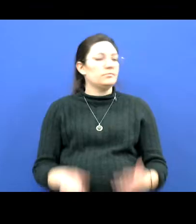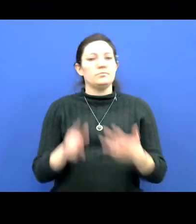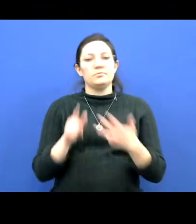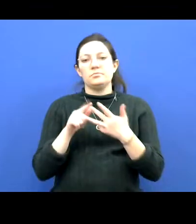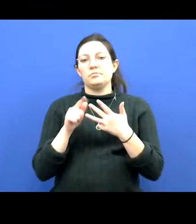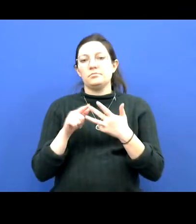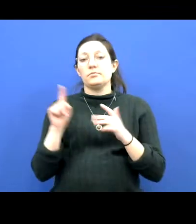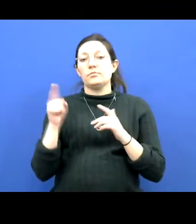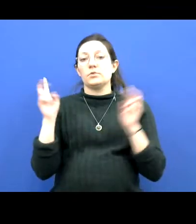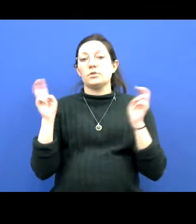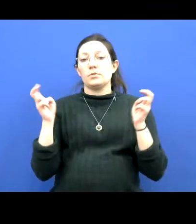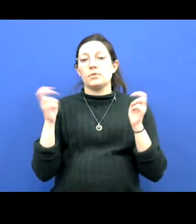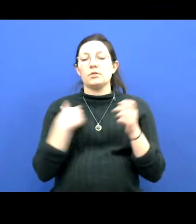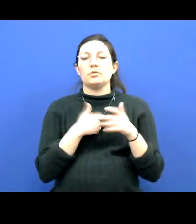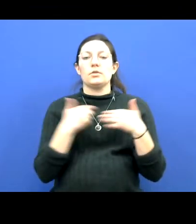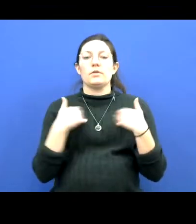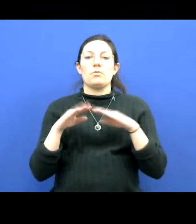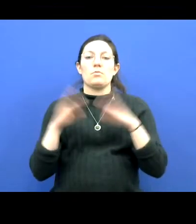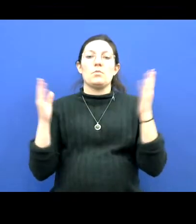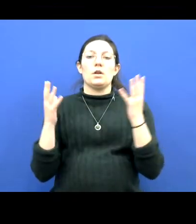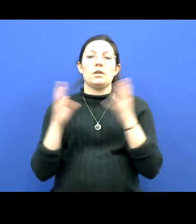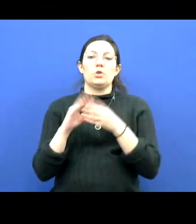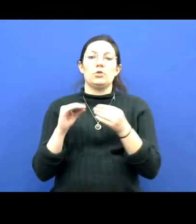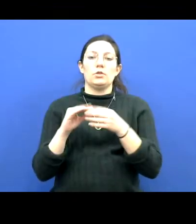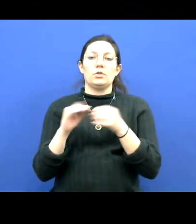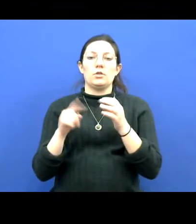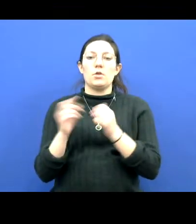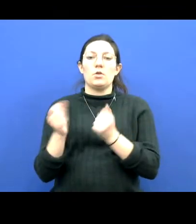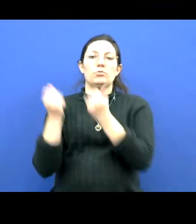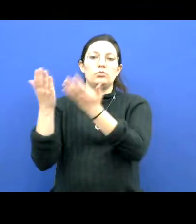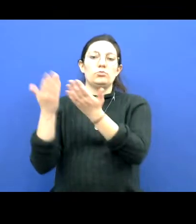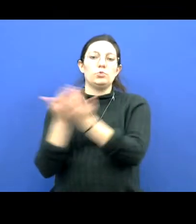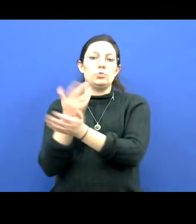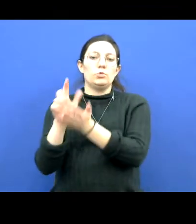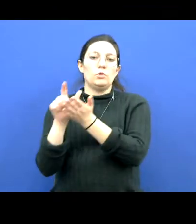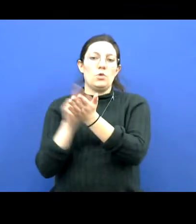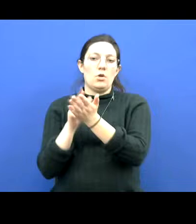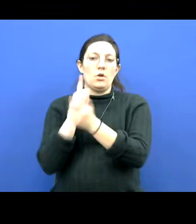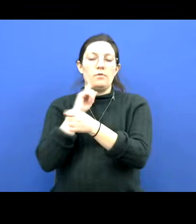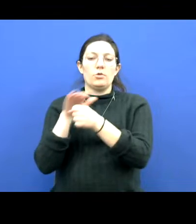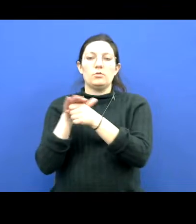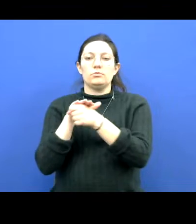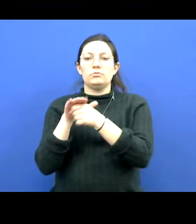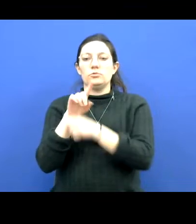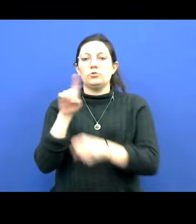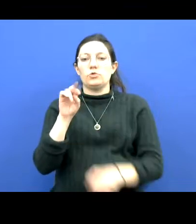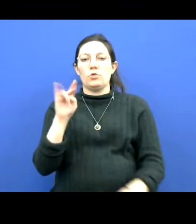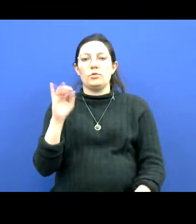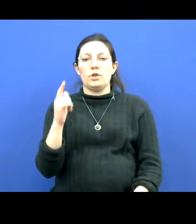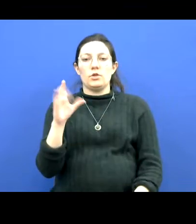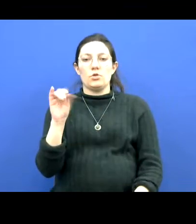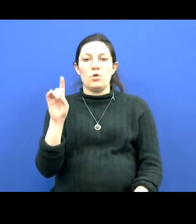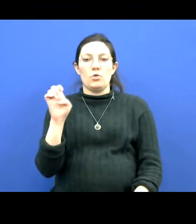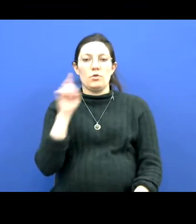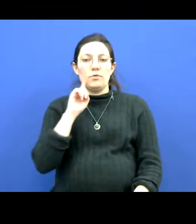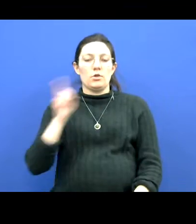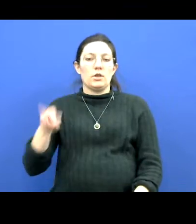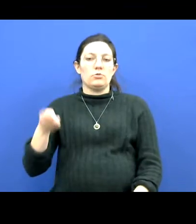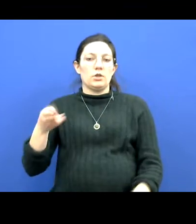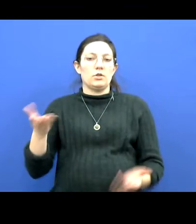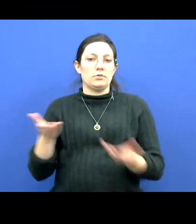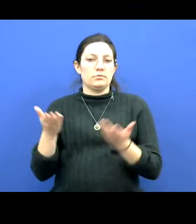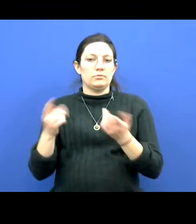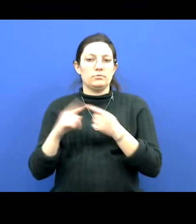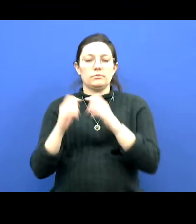First up, we have a public hearing for a proposed local law to amend the zoning code of the town of Henrietta to authorize